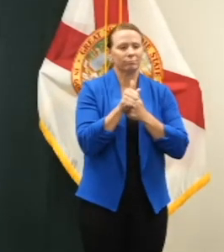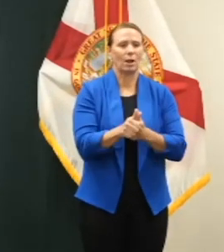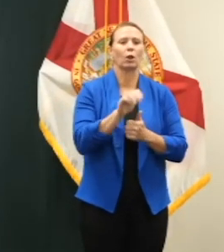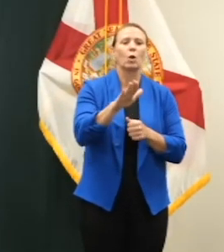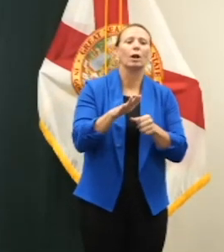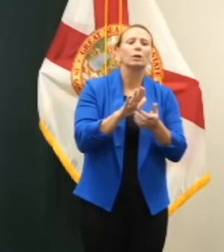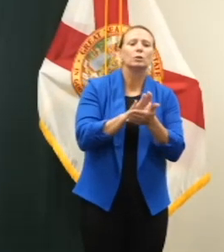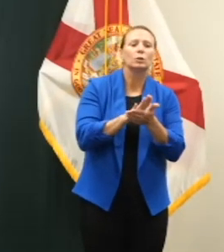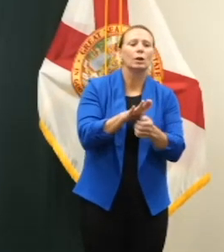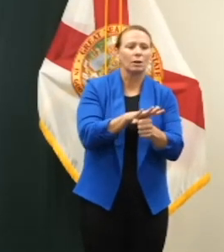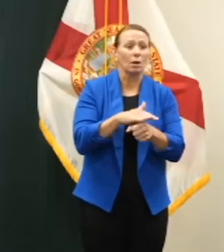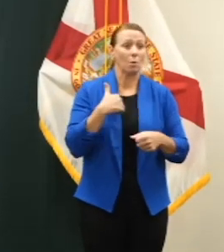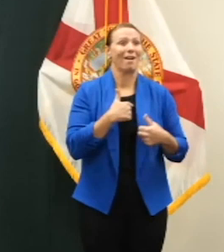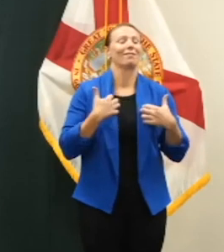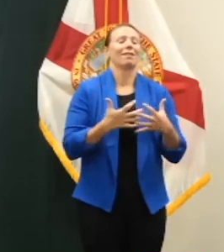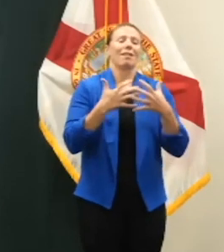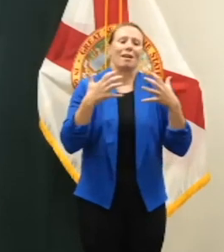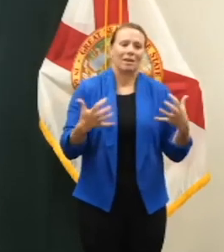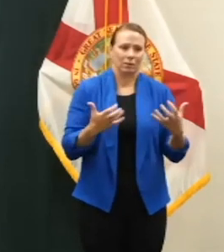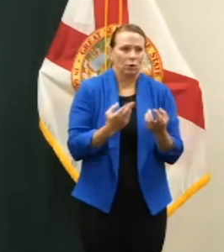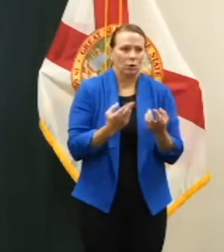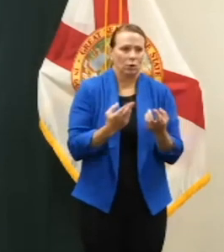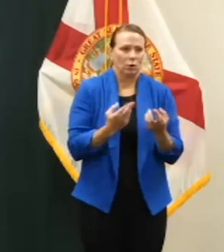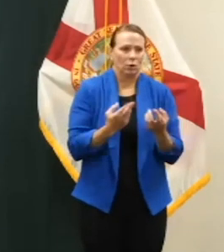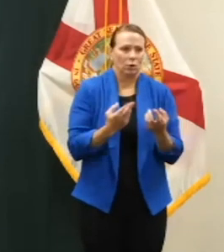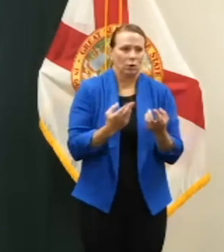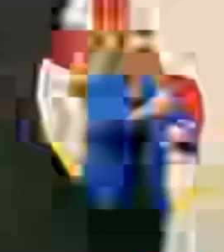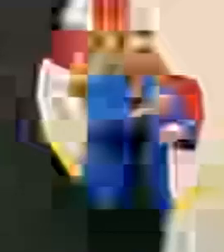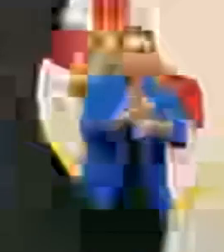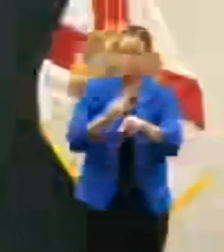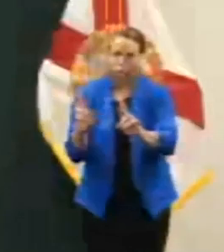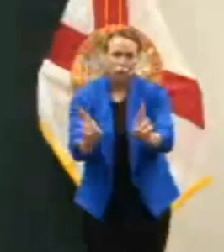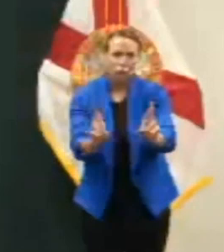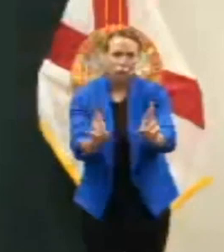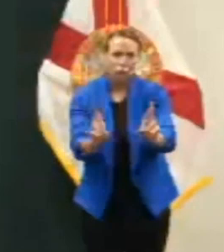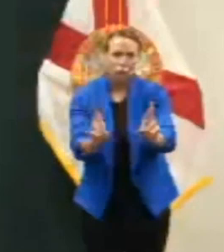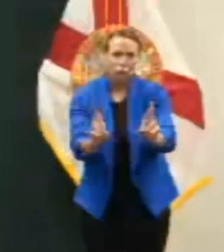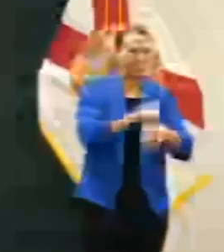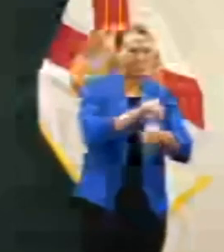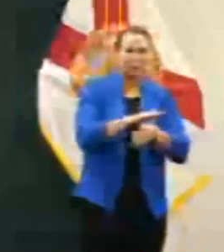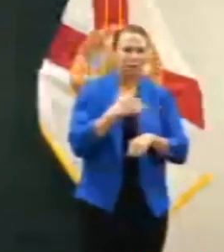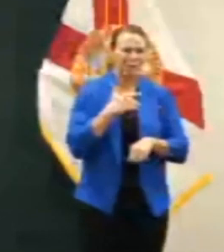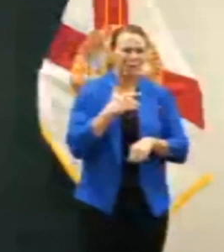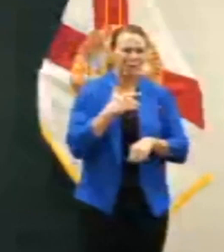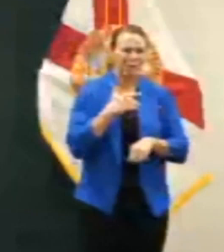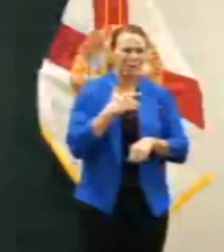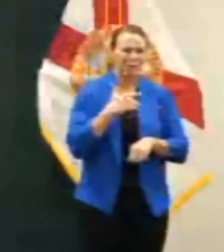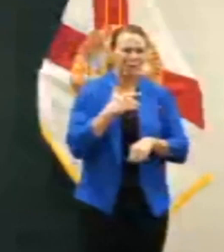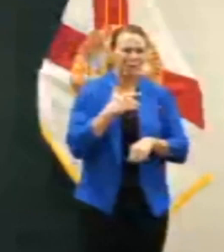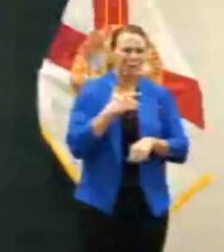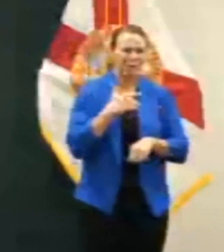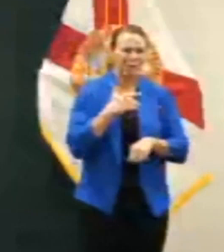a lot of resources staged to be able to respond to the storm. We've got a couple 100,000 gallons of fuel in